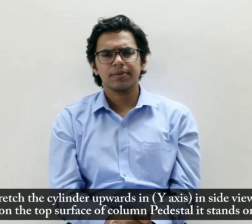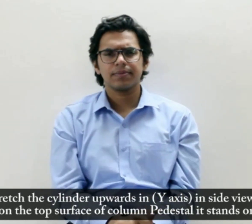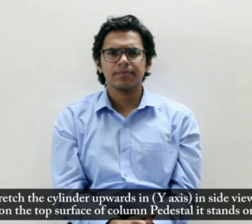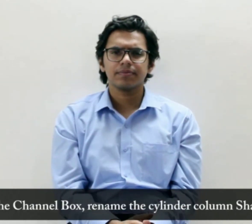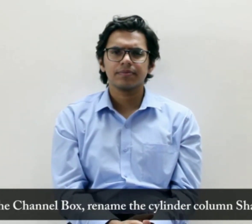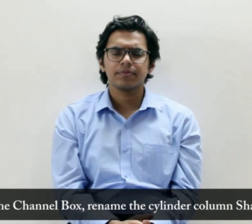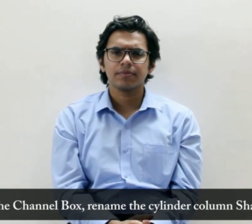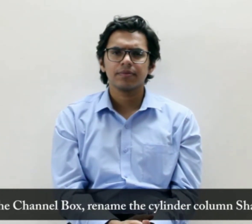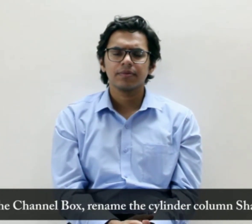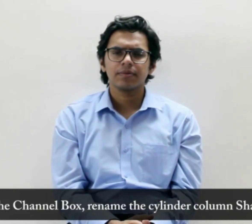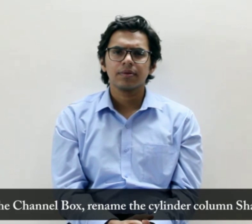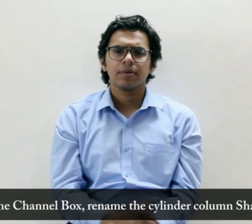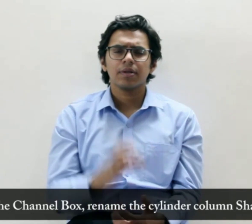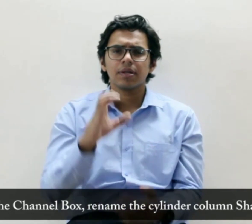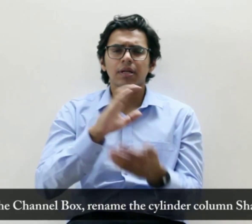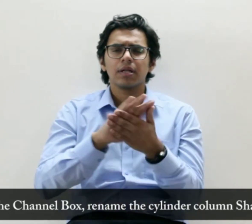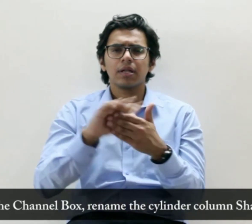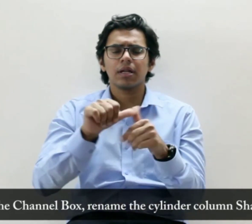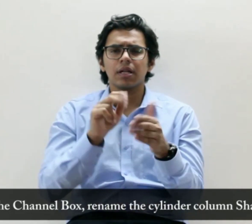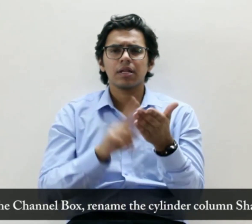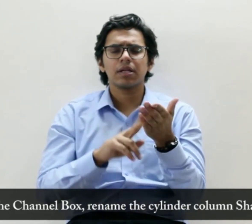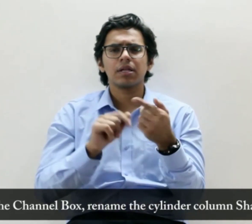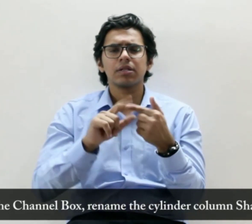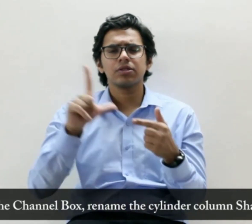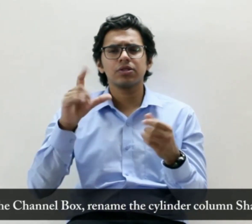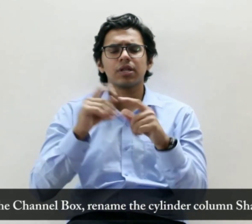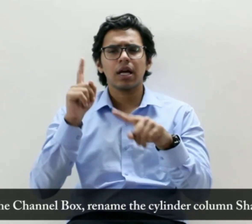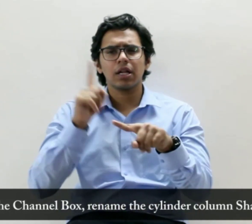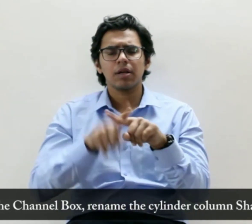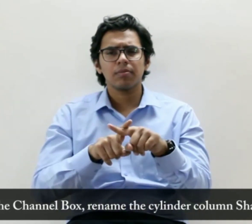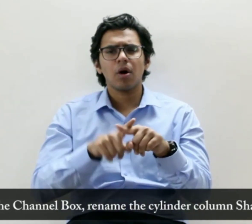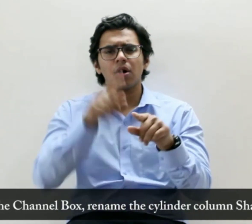In the channel box, rename the cylinder column shaft.